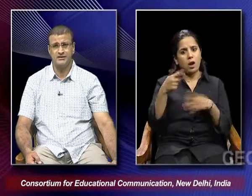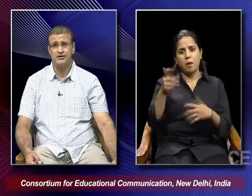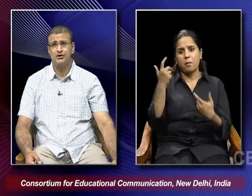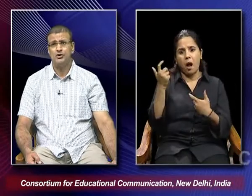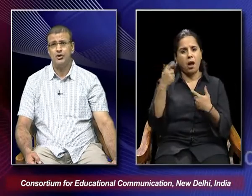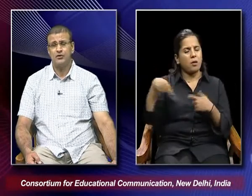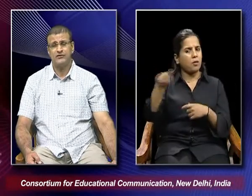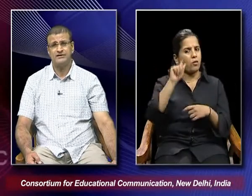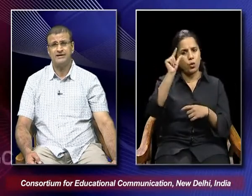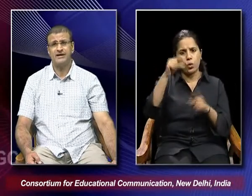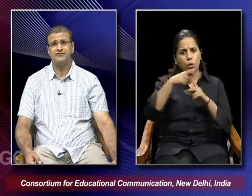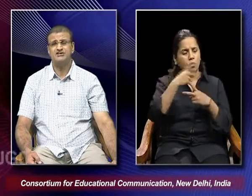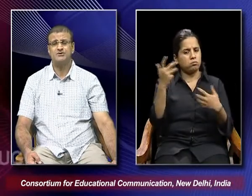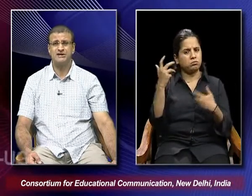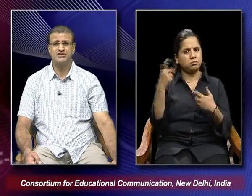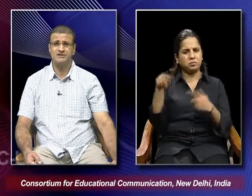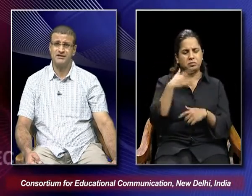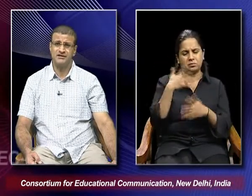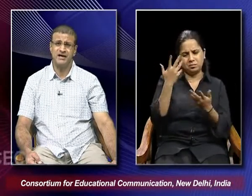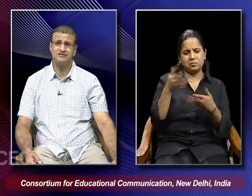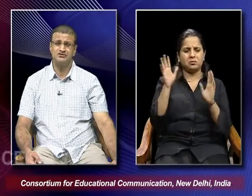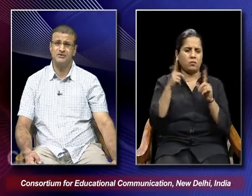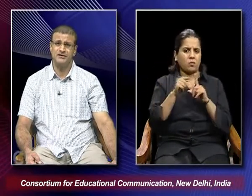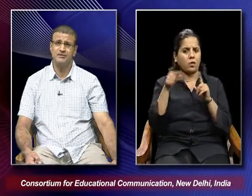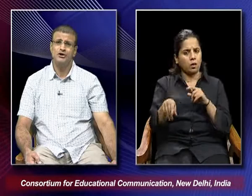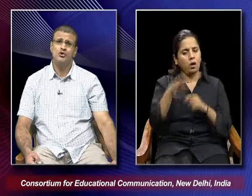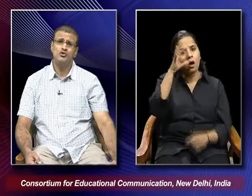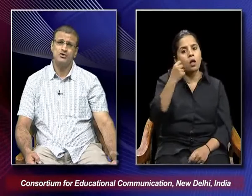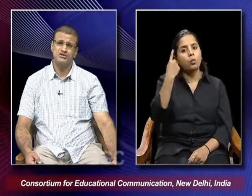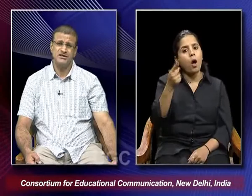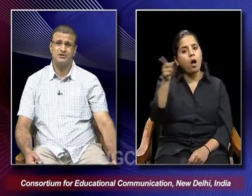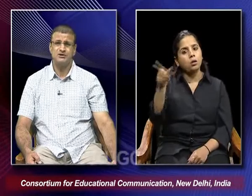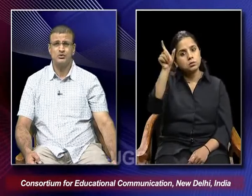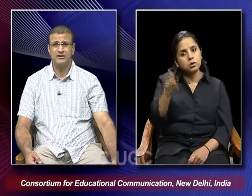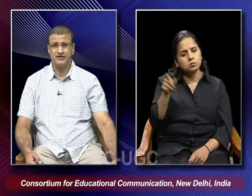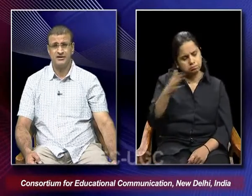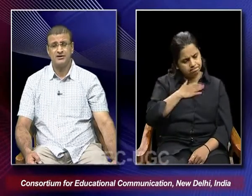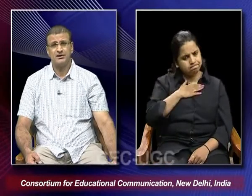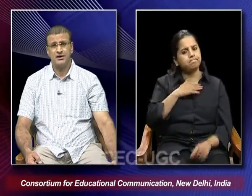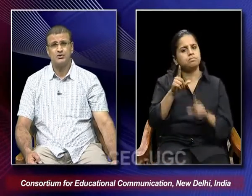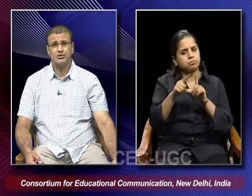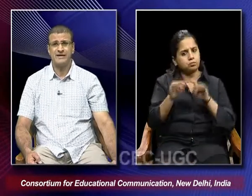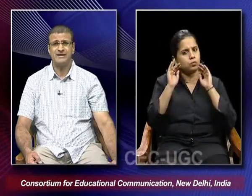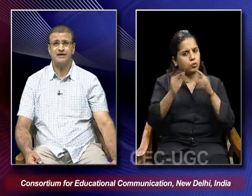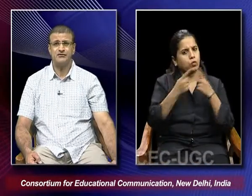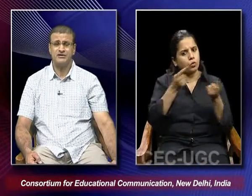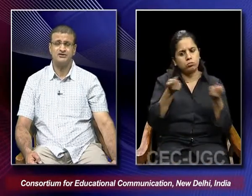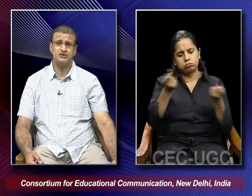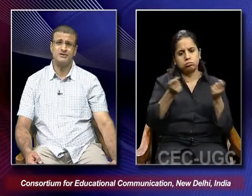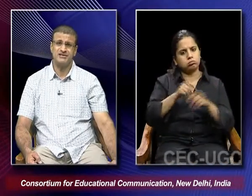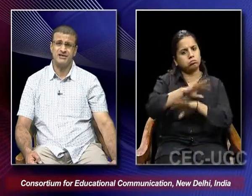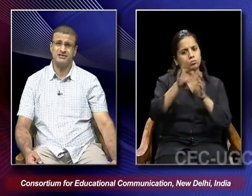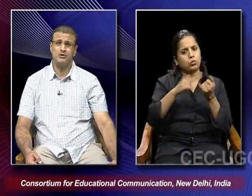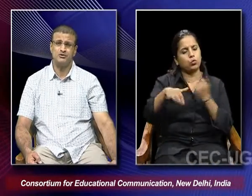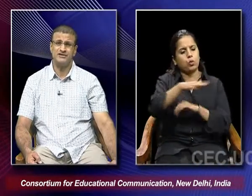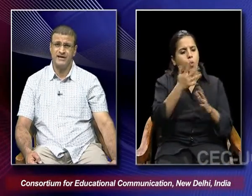care of that kind of a situation, then Gandhi was the one who was able to in a way control that kind of a